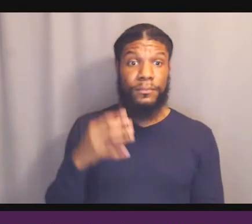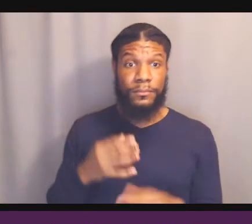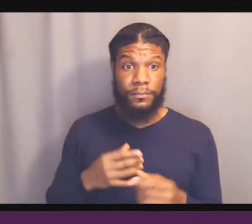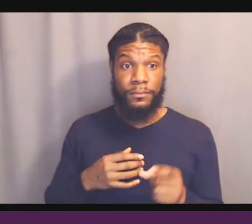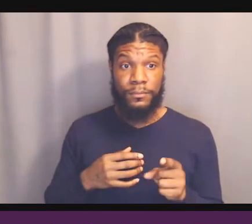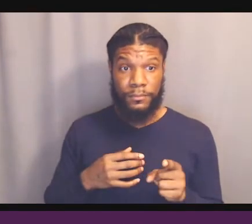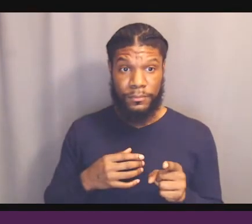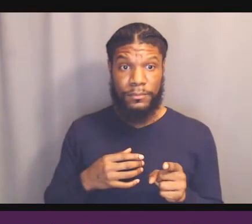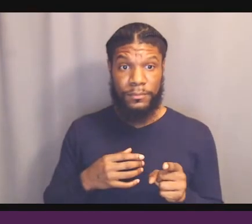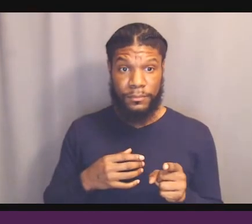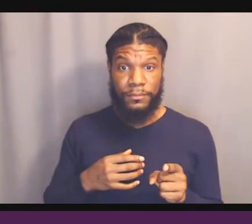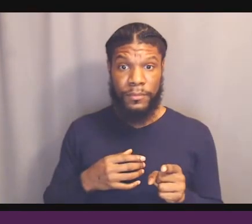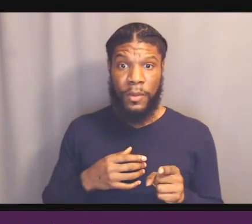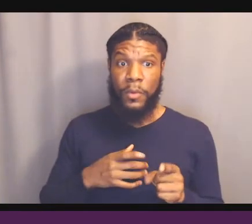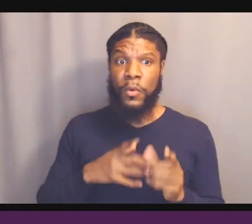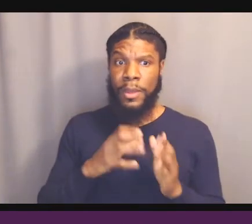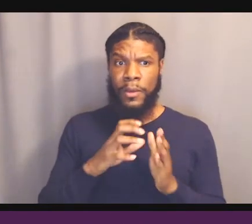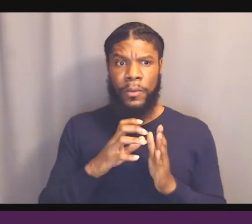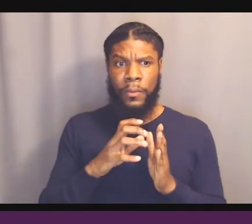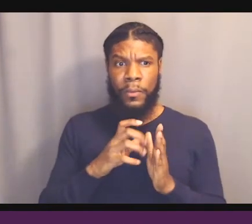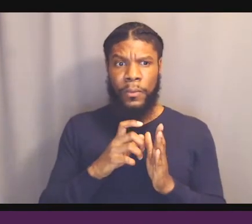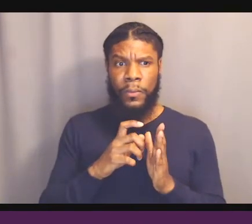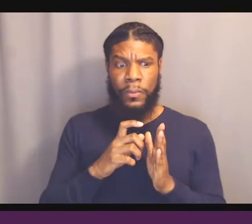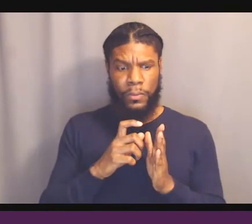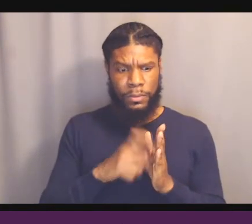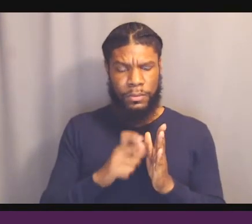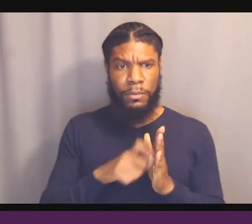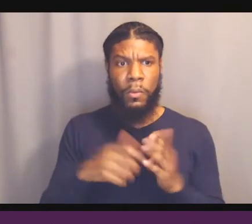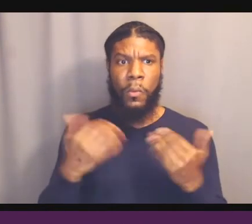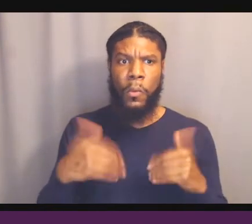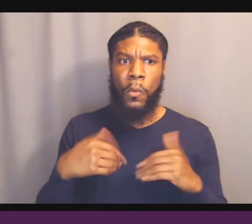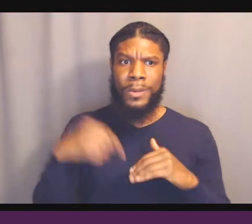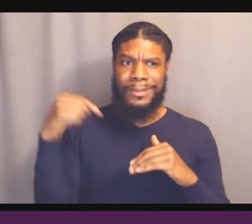Oh, God, it's a lot in this. Let's unpack it.